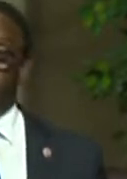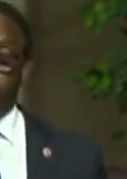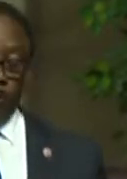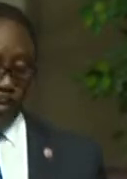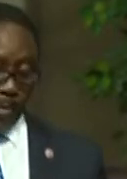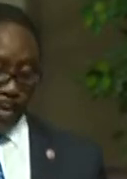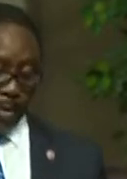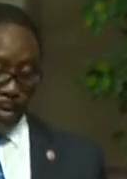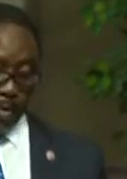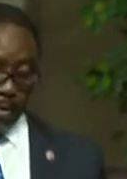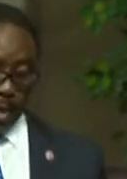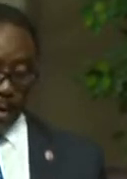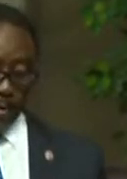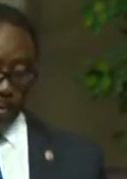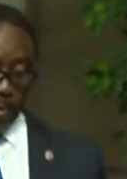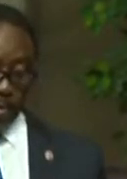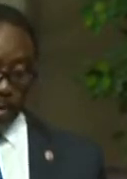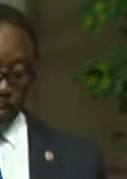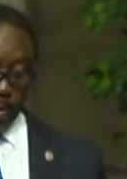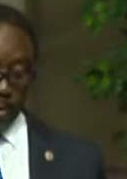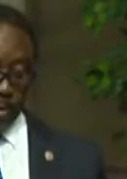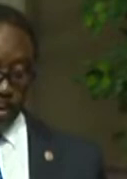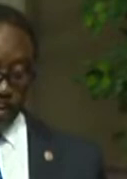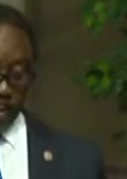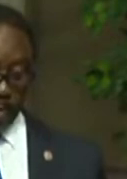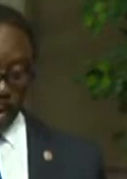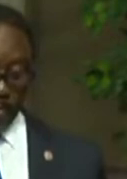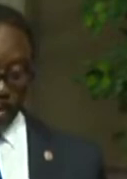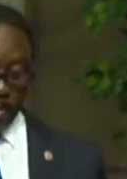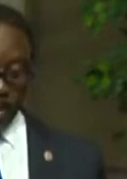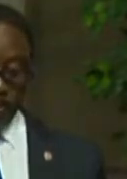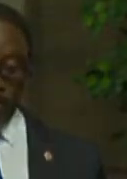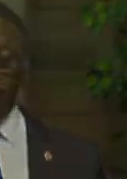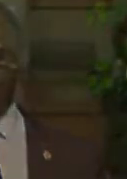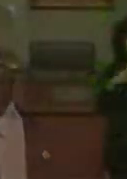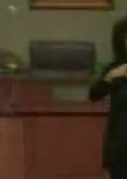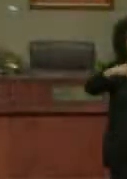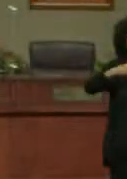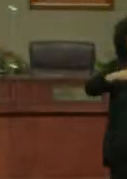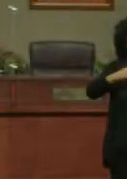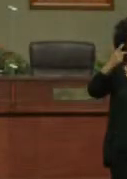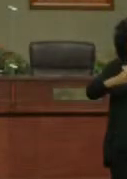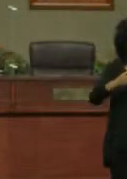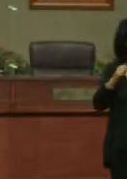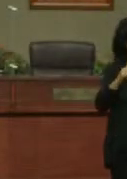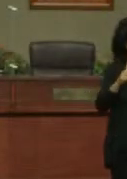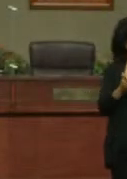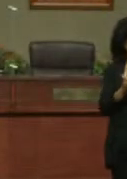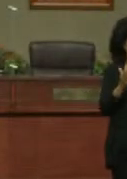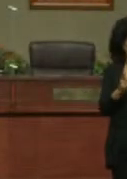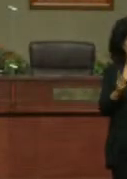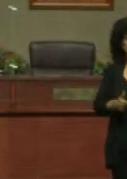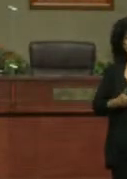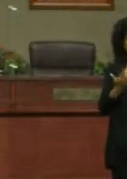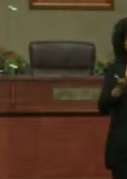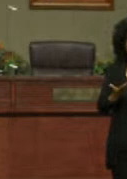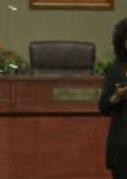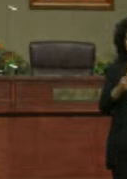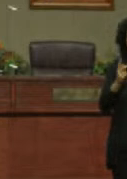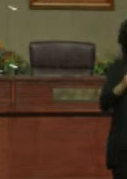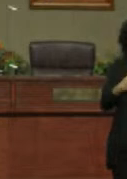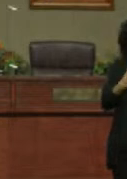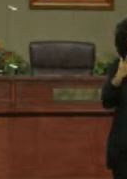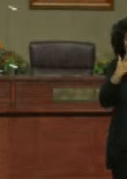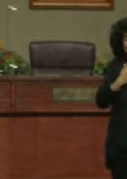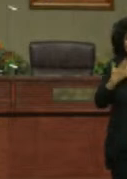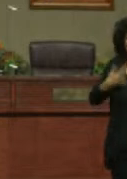Other news to report. Orange County's Emergency Rental Assistance Program continues to assist residents in need who are past